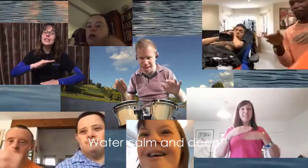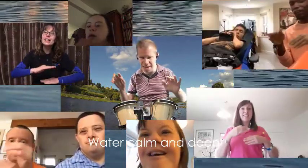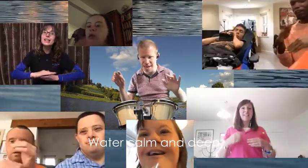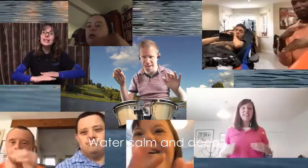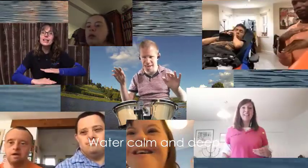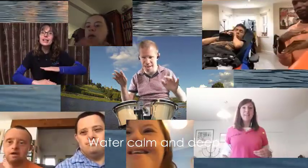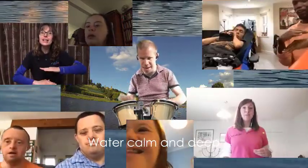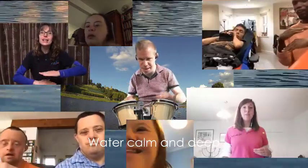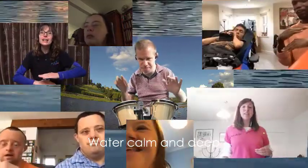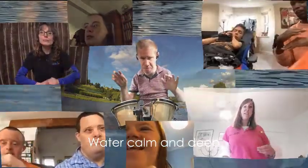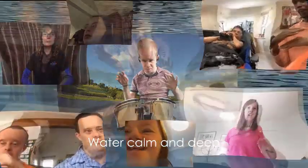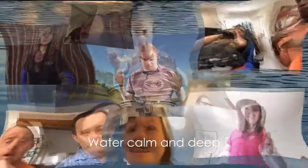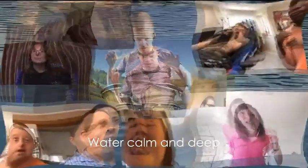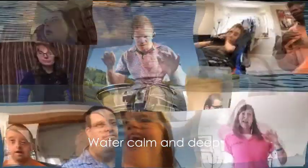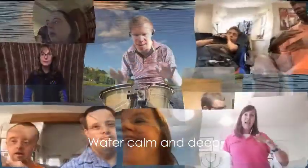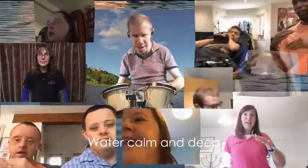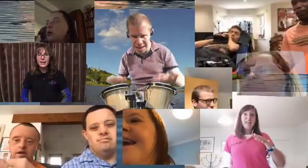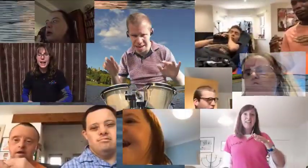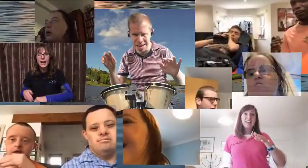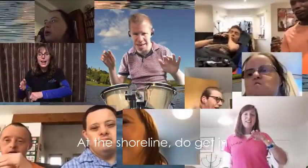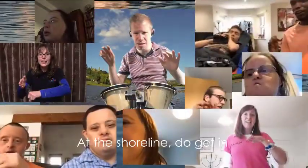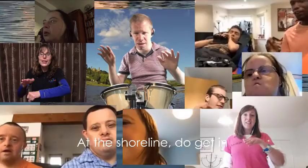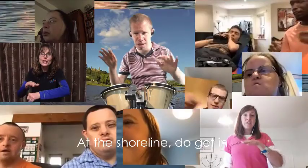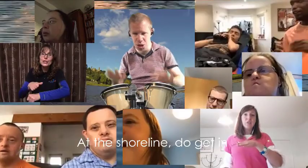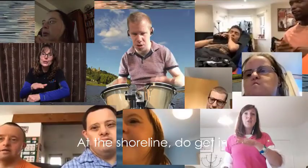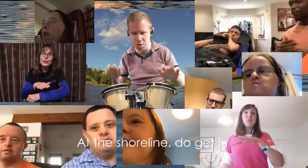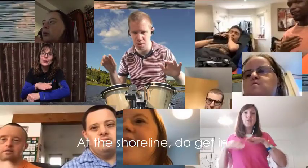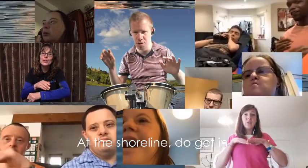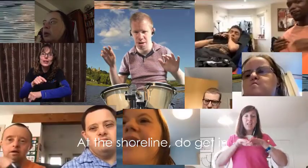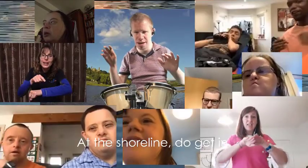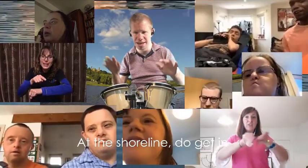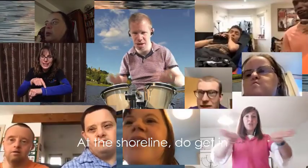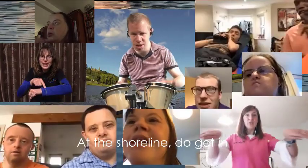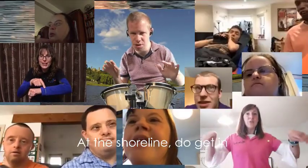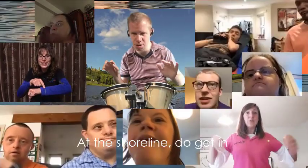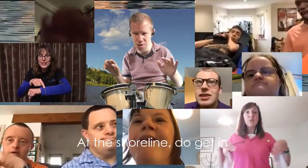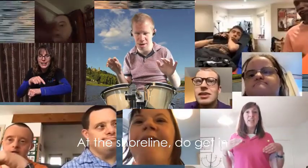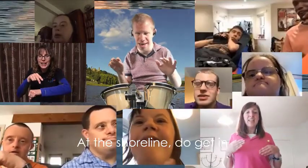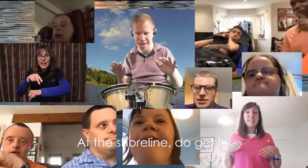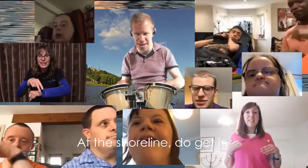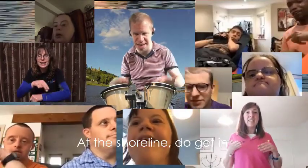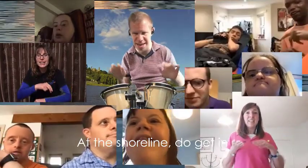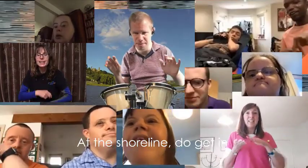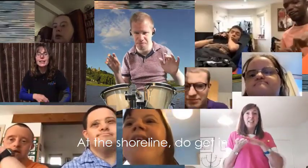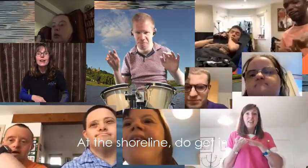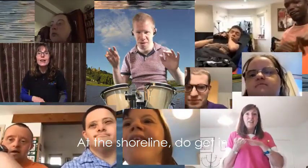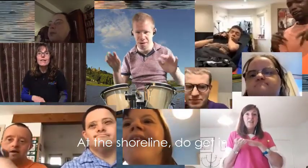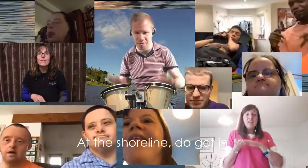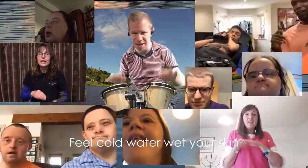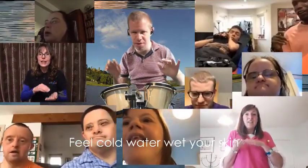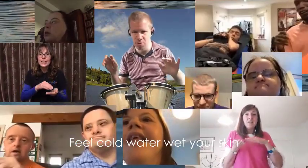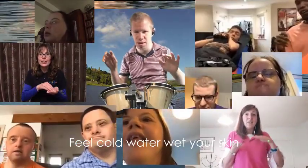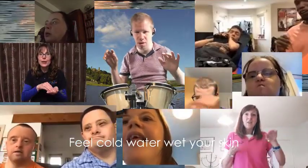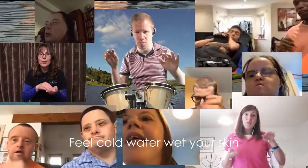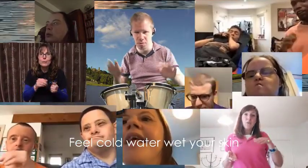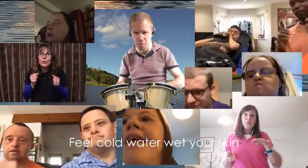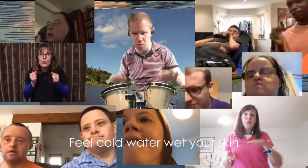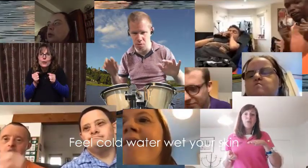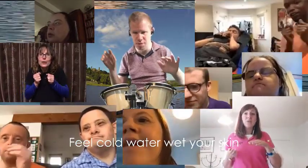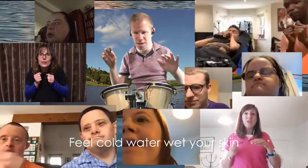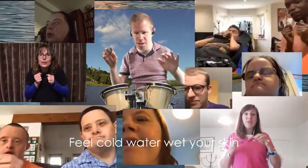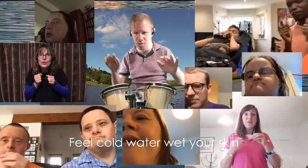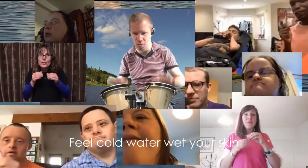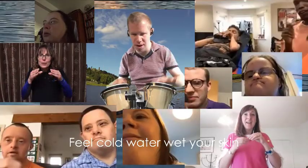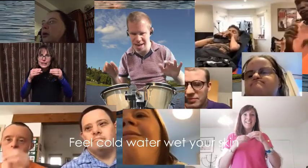and Teeth Thy act sure my duty, Fill the